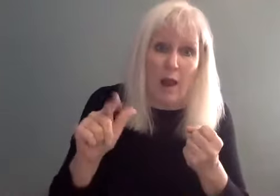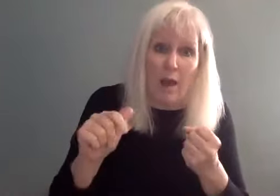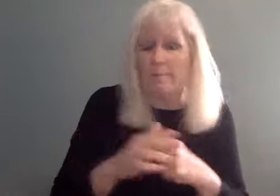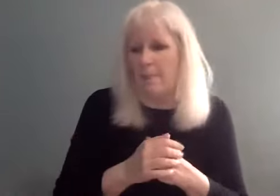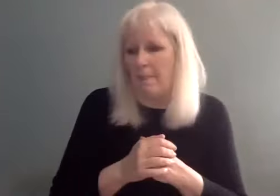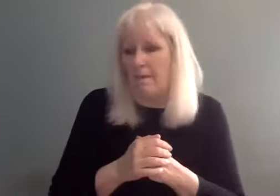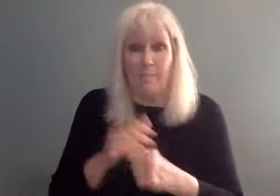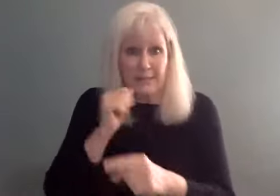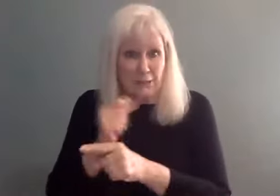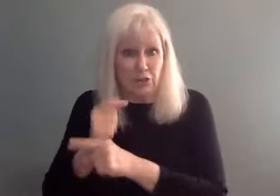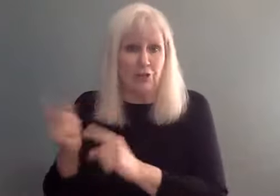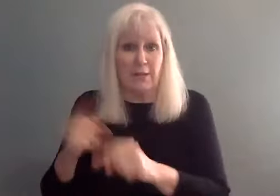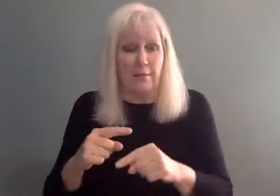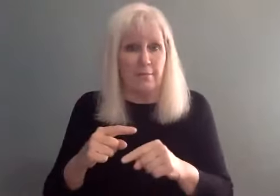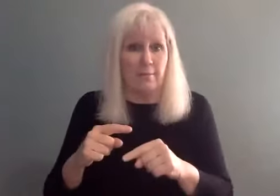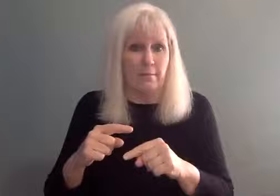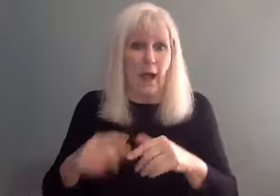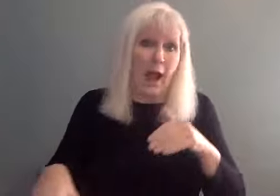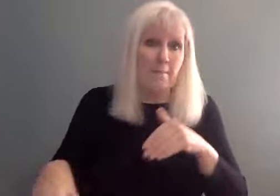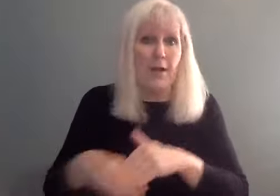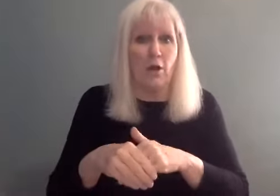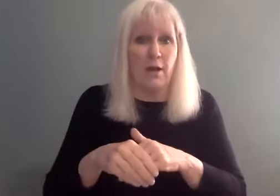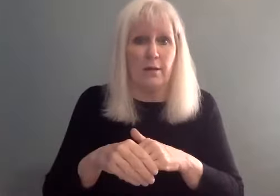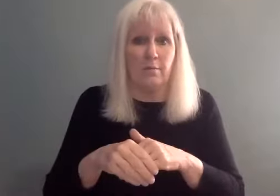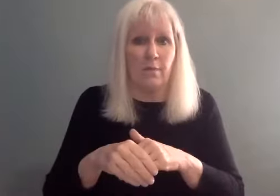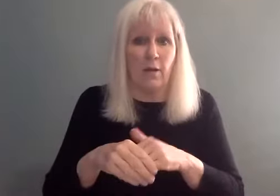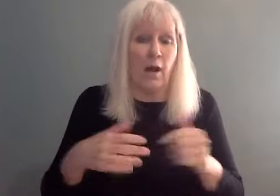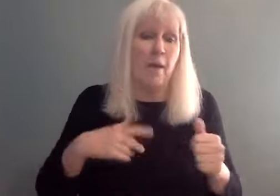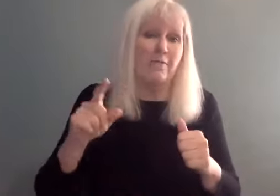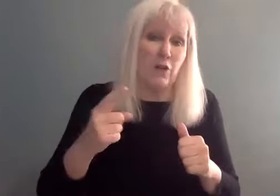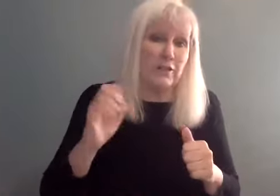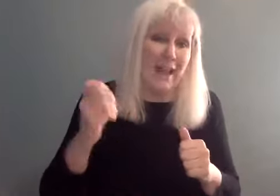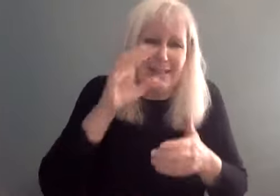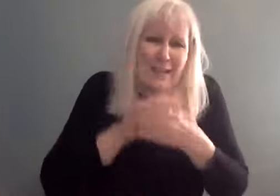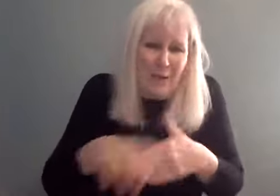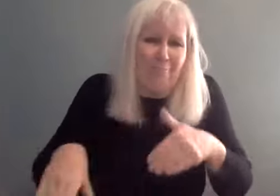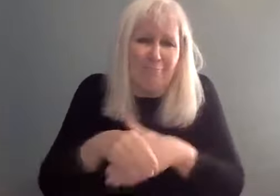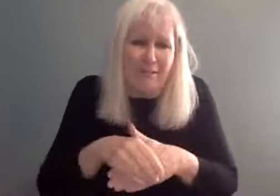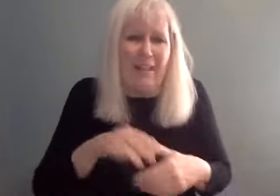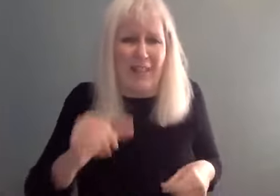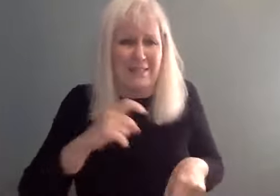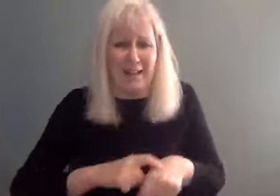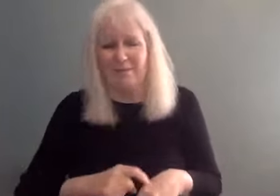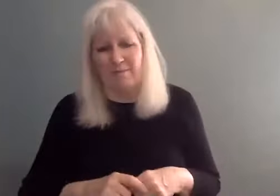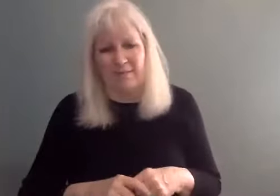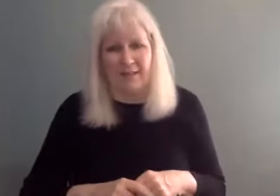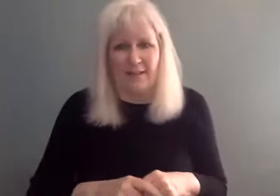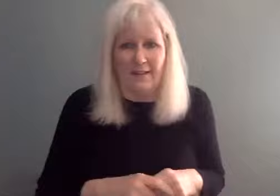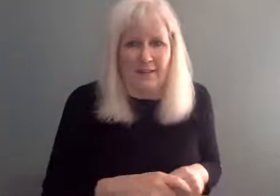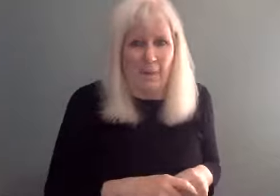we had a wedding. I married my first ex-husband, boy meets girl on AA campus, but we were in love.